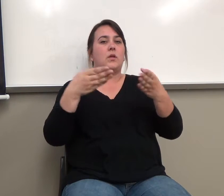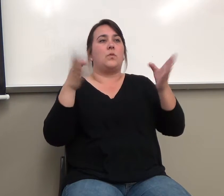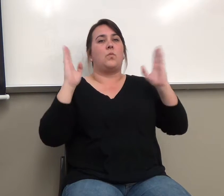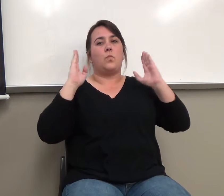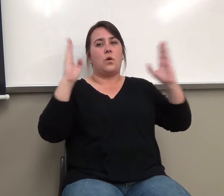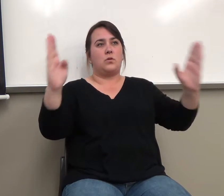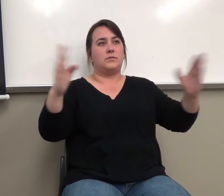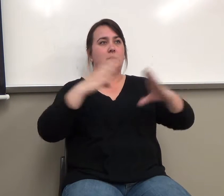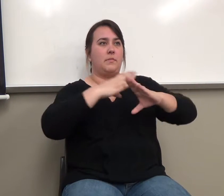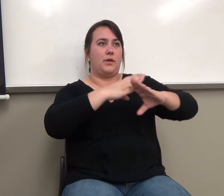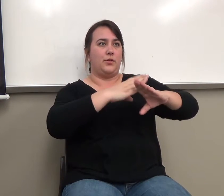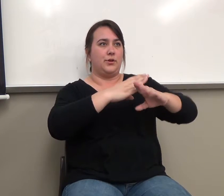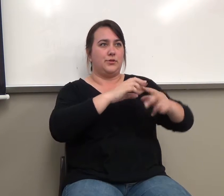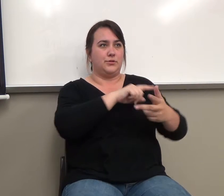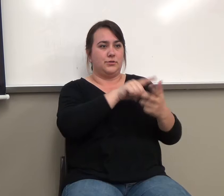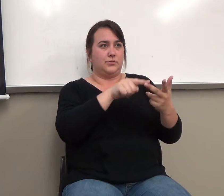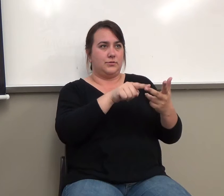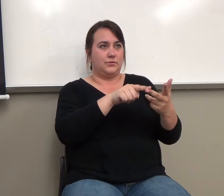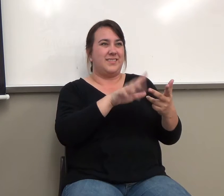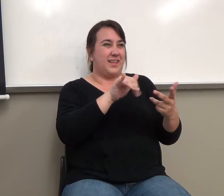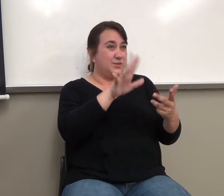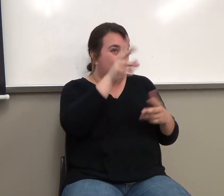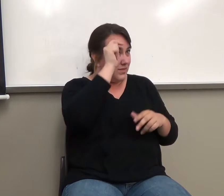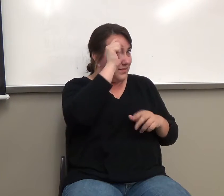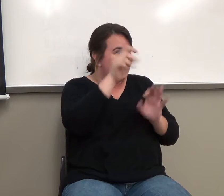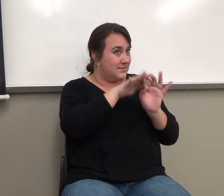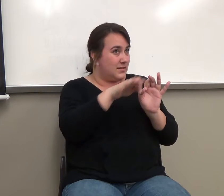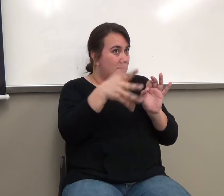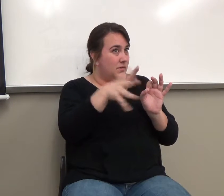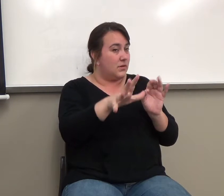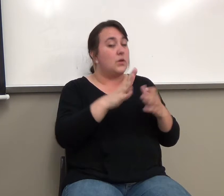statement. Then in your body paragraphs,